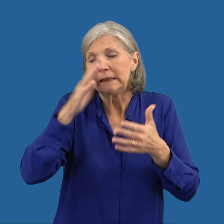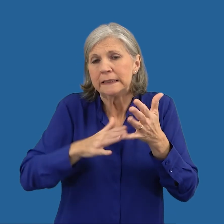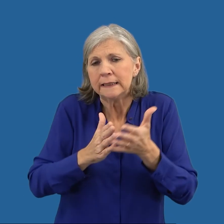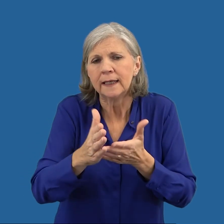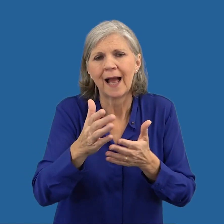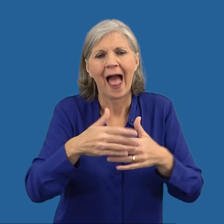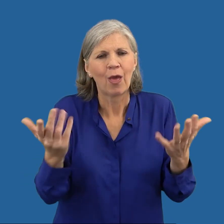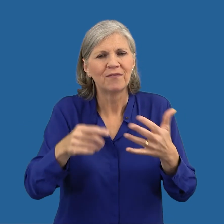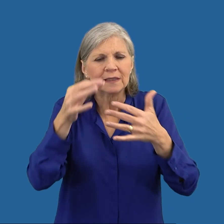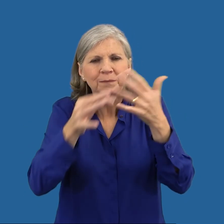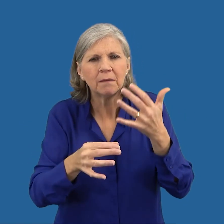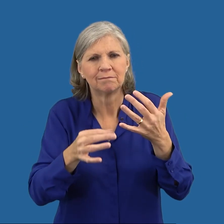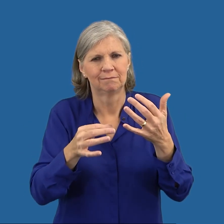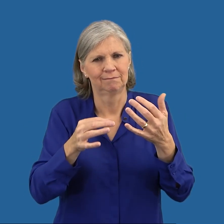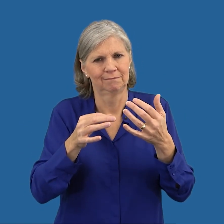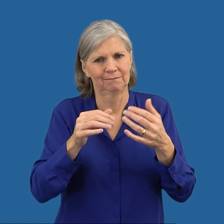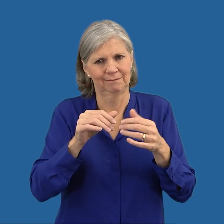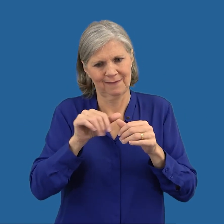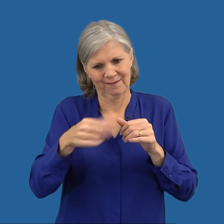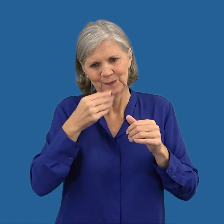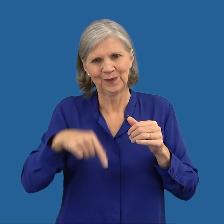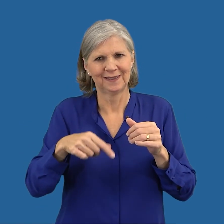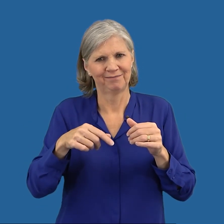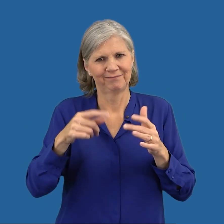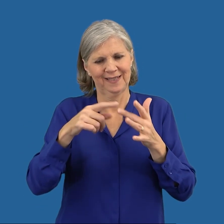If you experience any of these symptoms after having an IUD